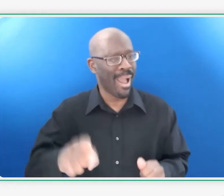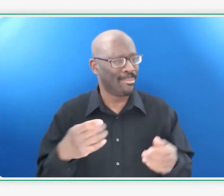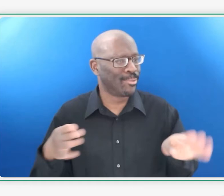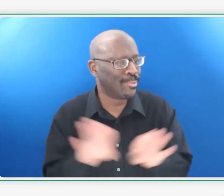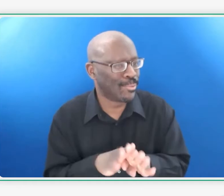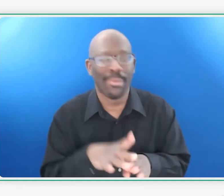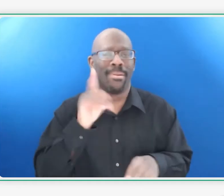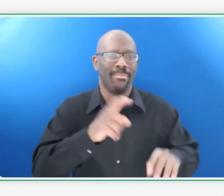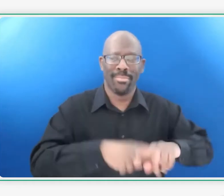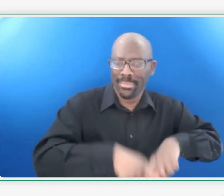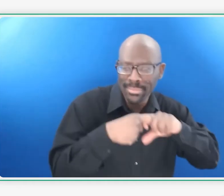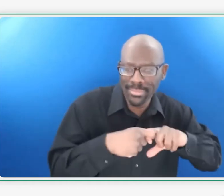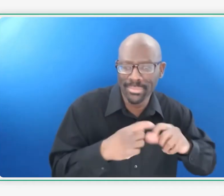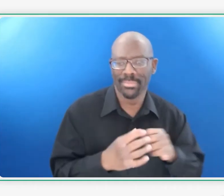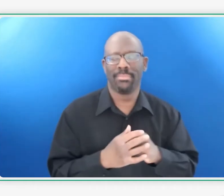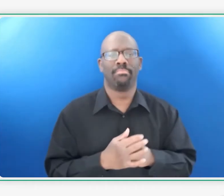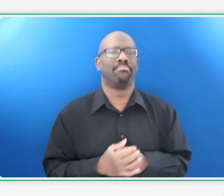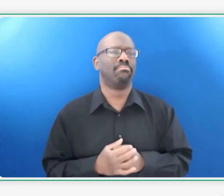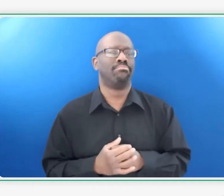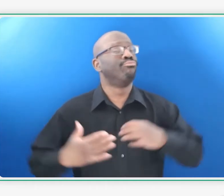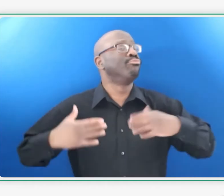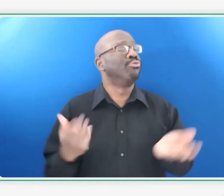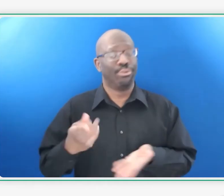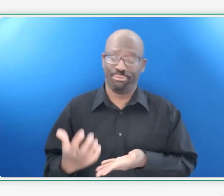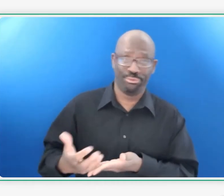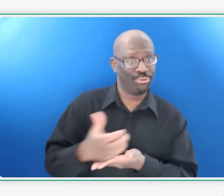And some businesses couldn't continue to operate